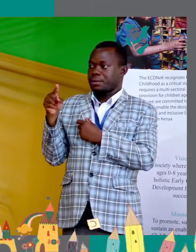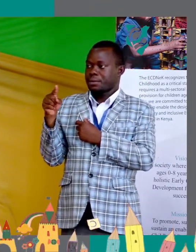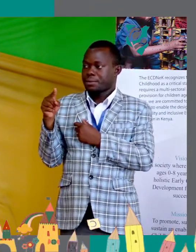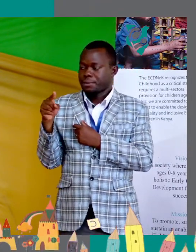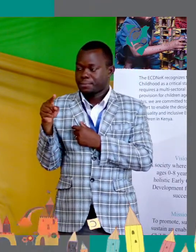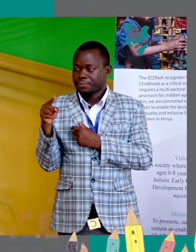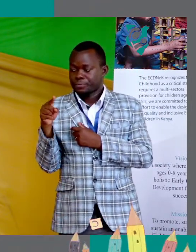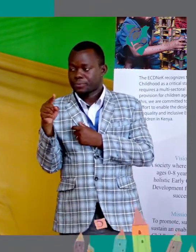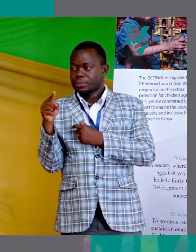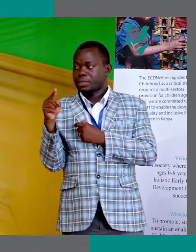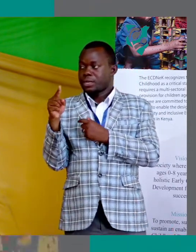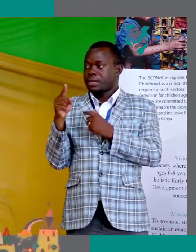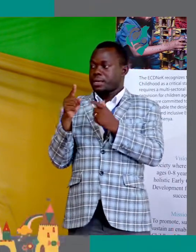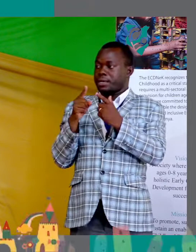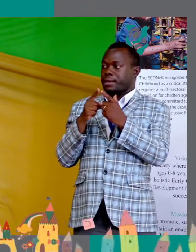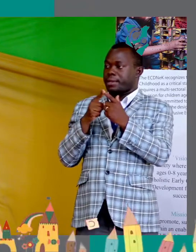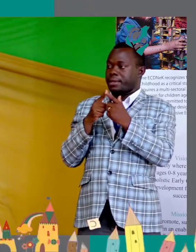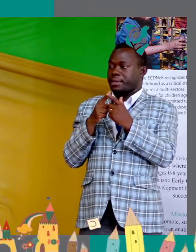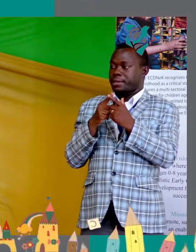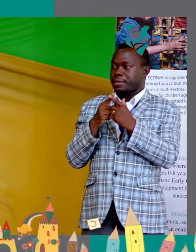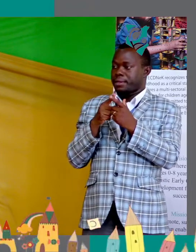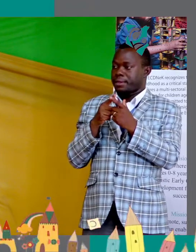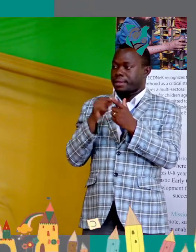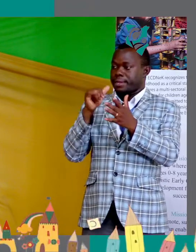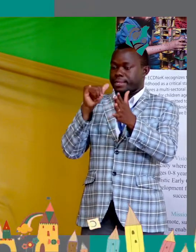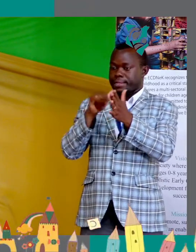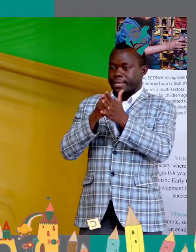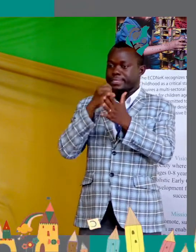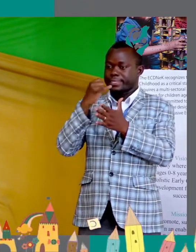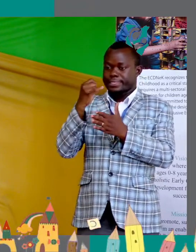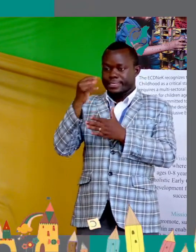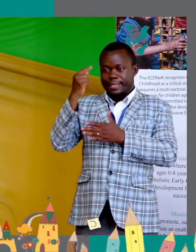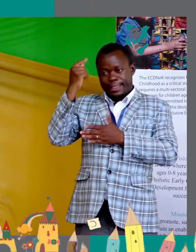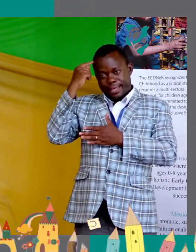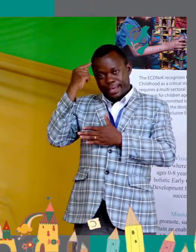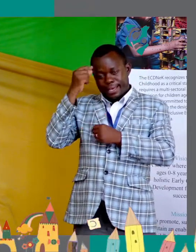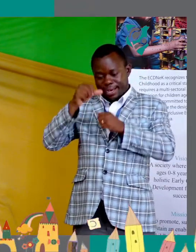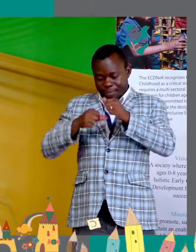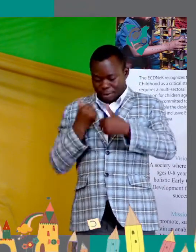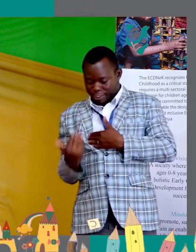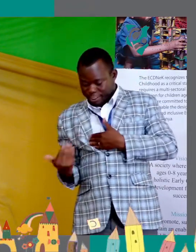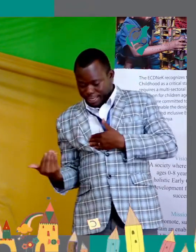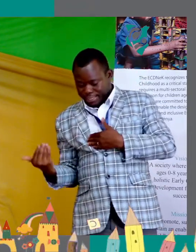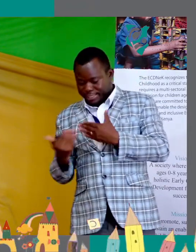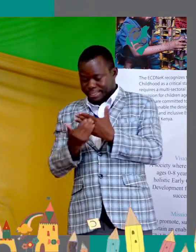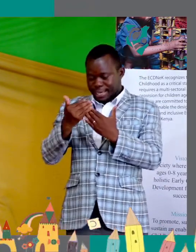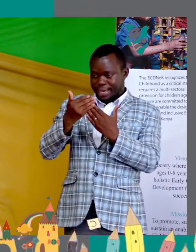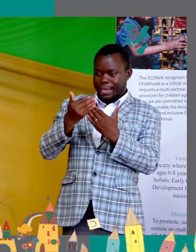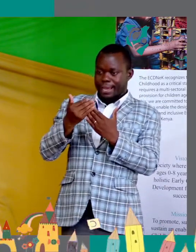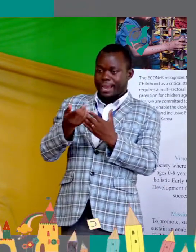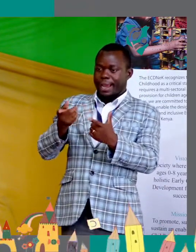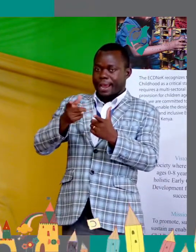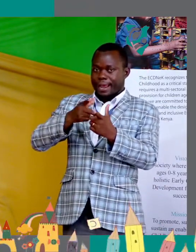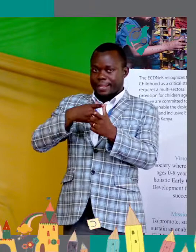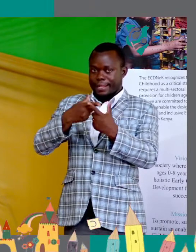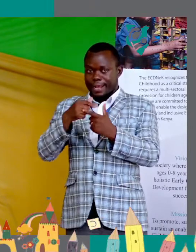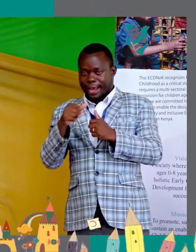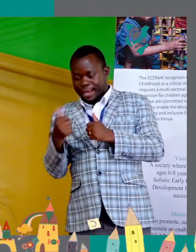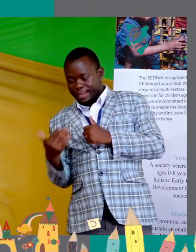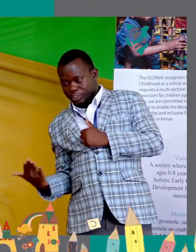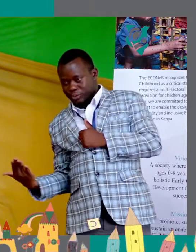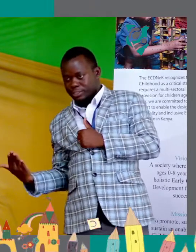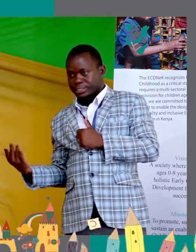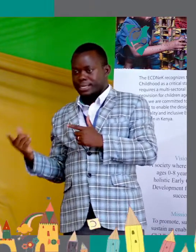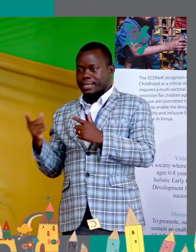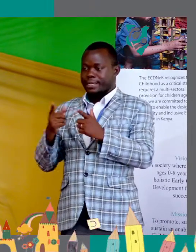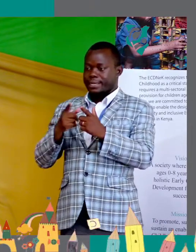was making a presentation. This is Rethinking Childcare Workforce and SDGs and Emerging Issues. We will have it in this room, and